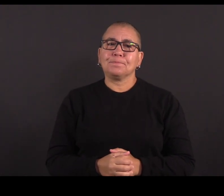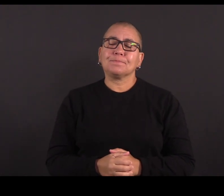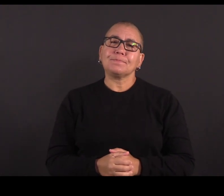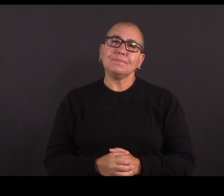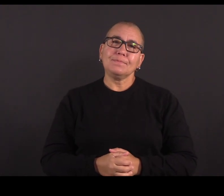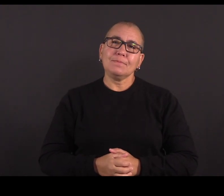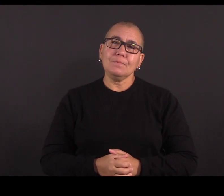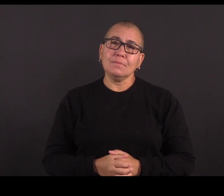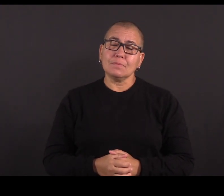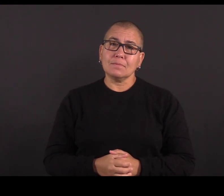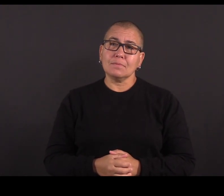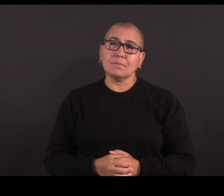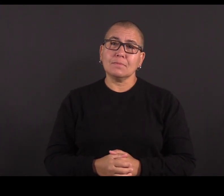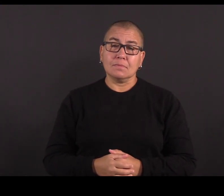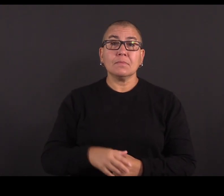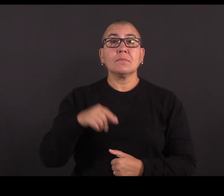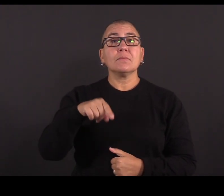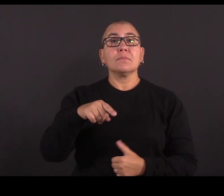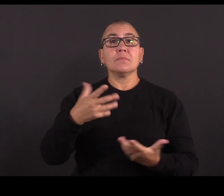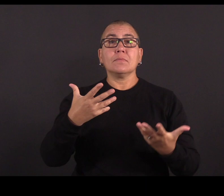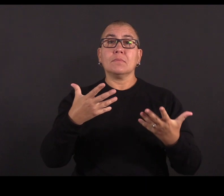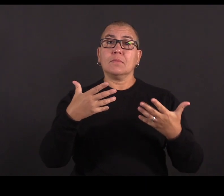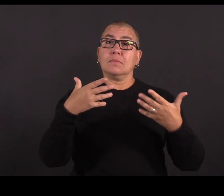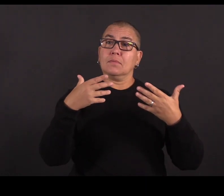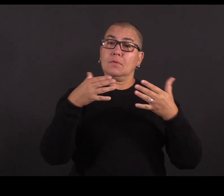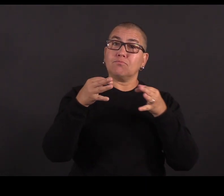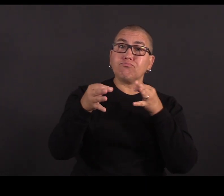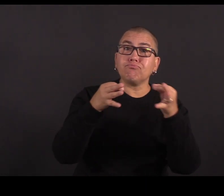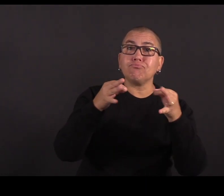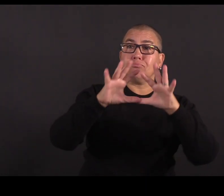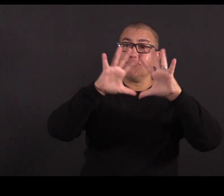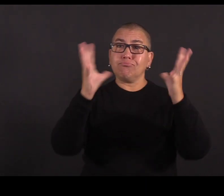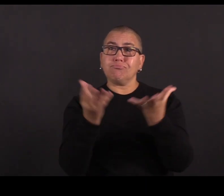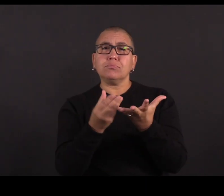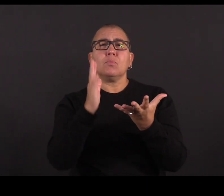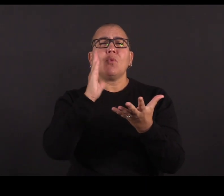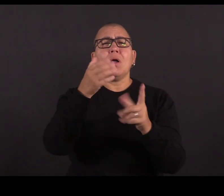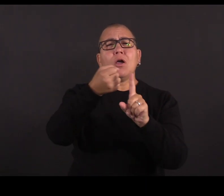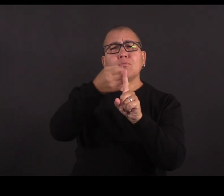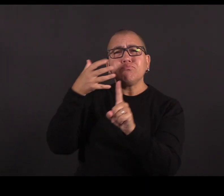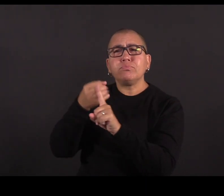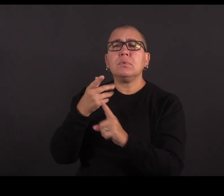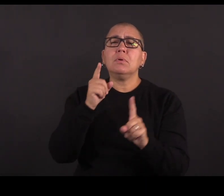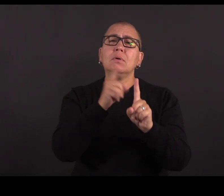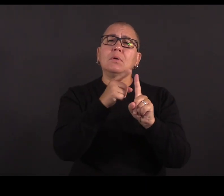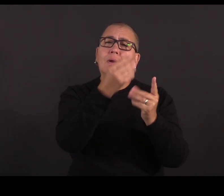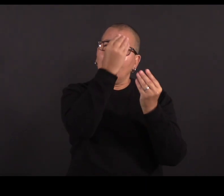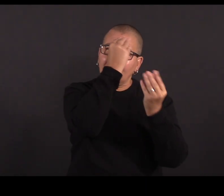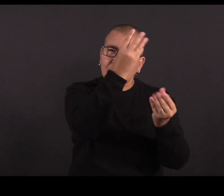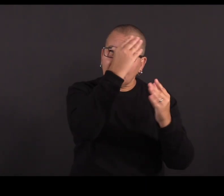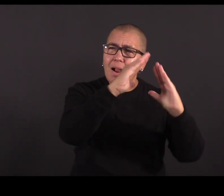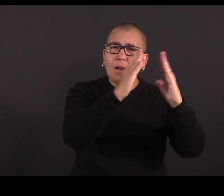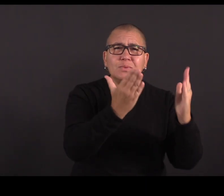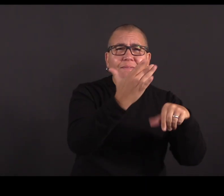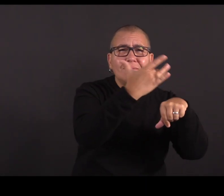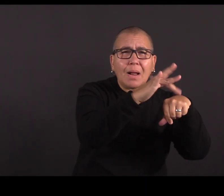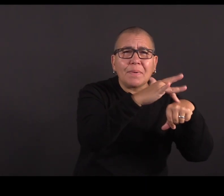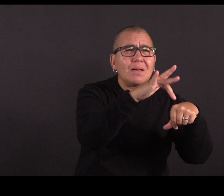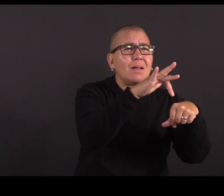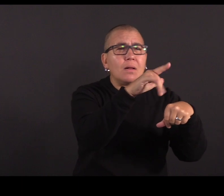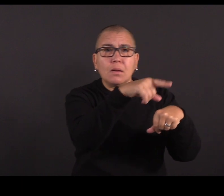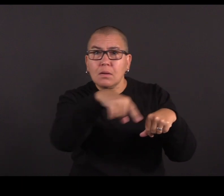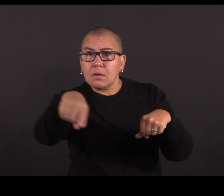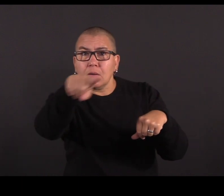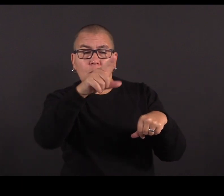This overview will provide you with information about available housing options for survivors